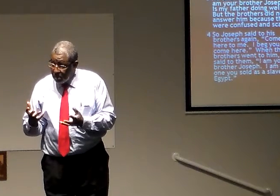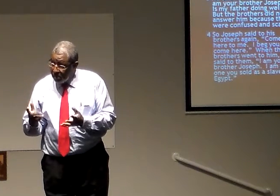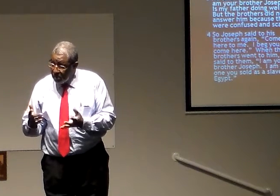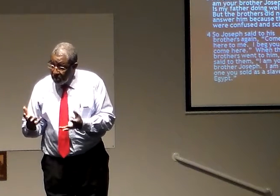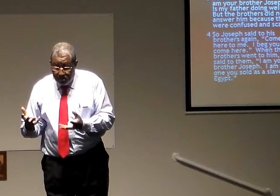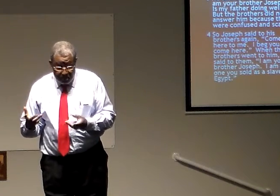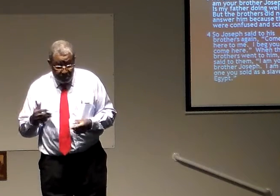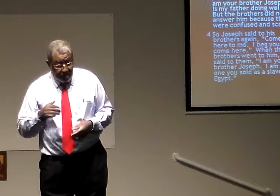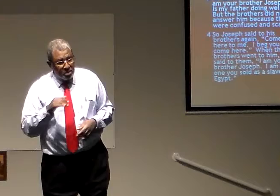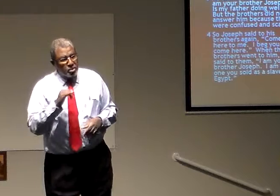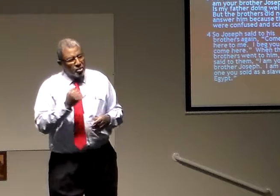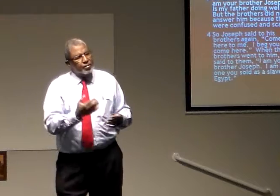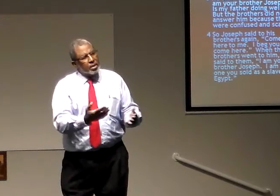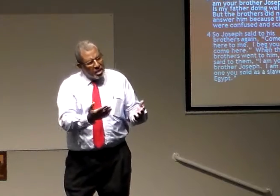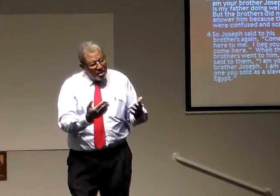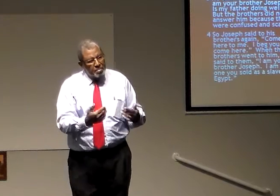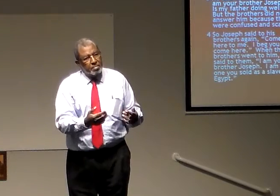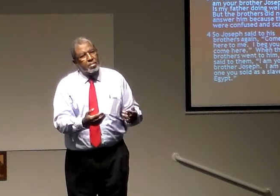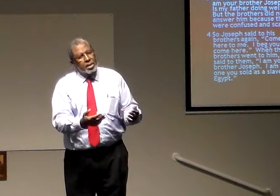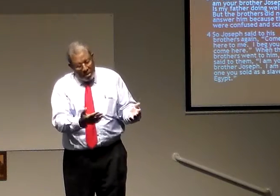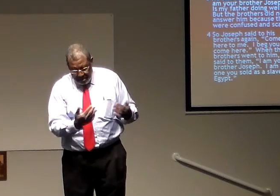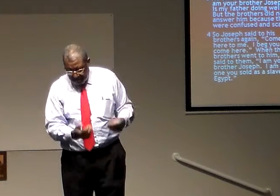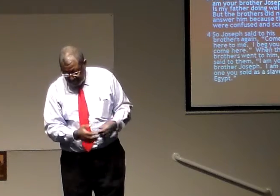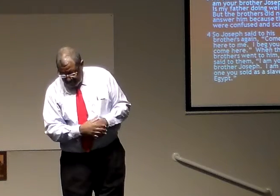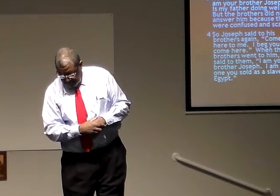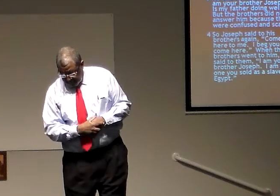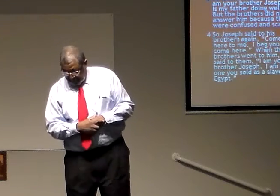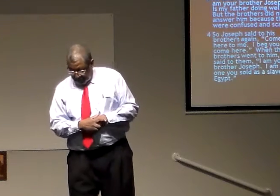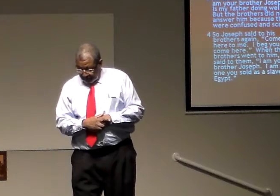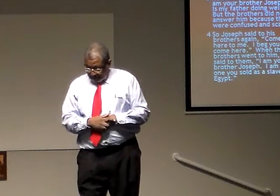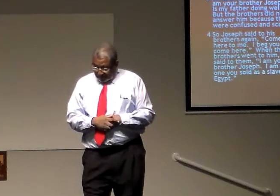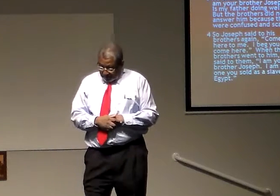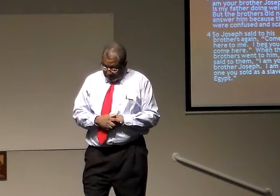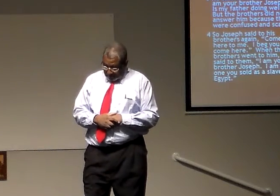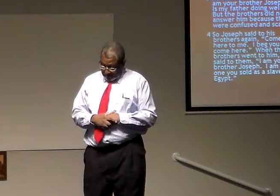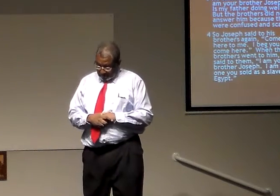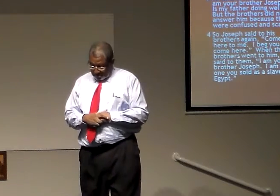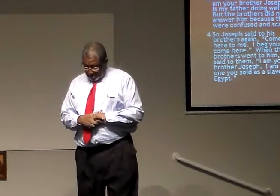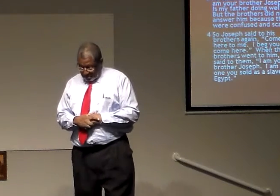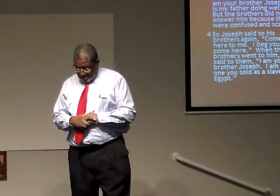What do you want? What do you want? Come here.